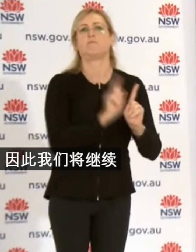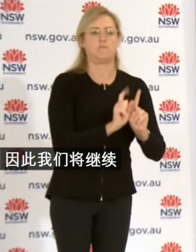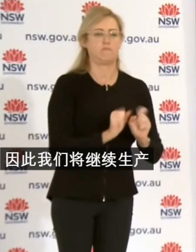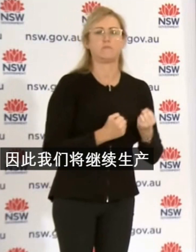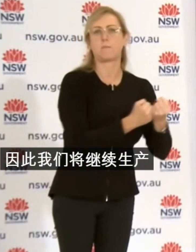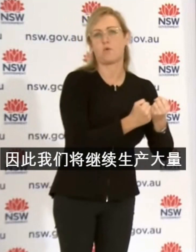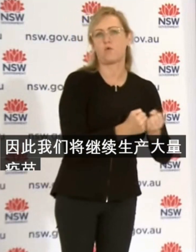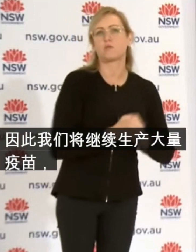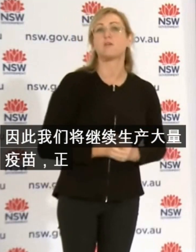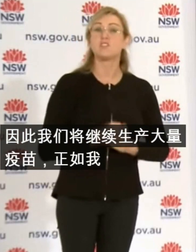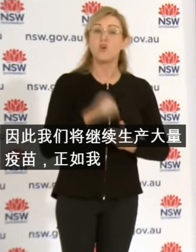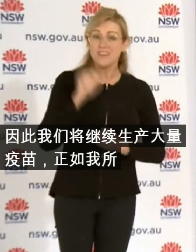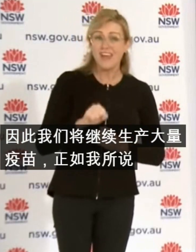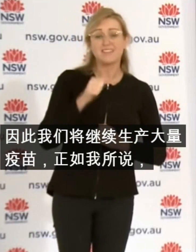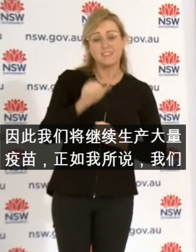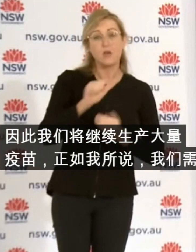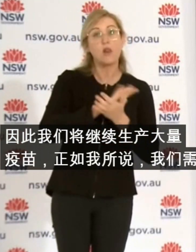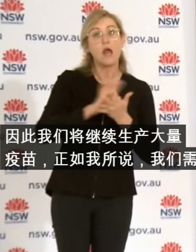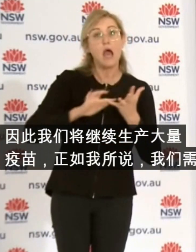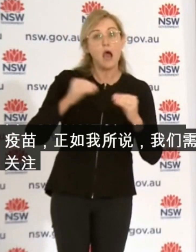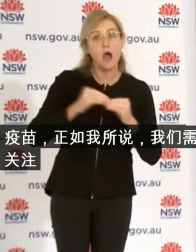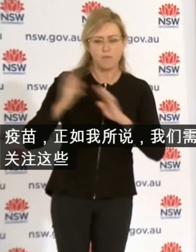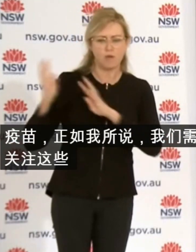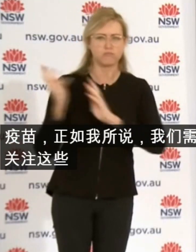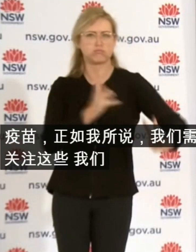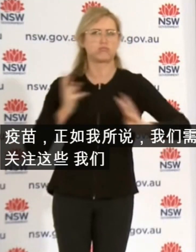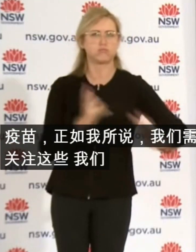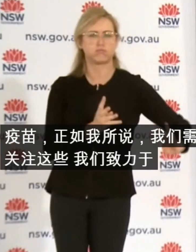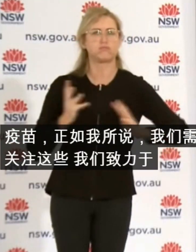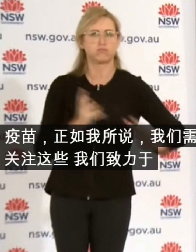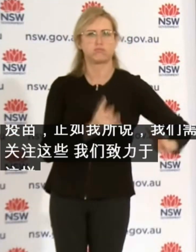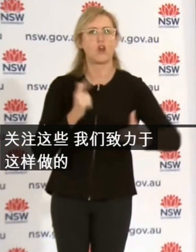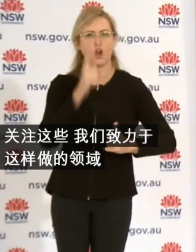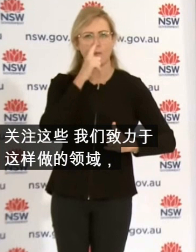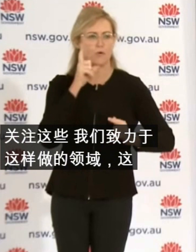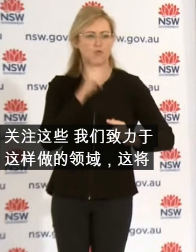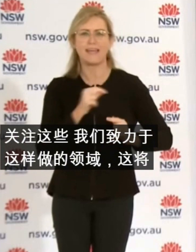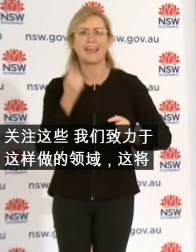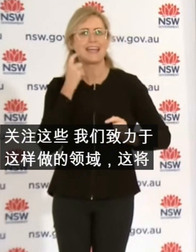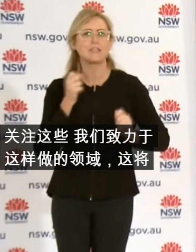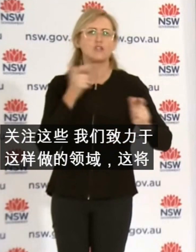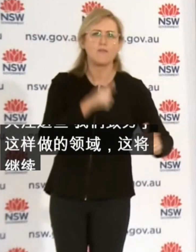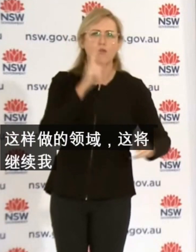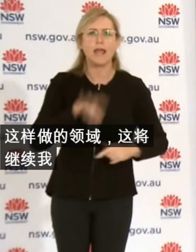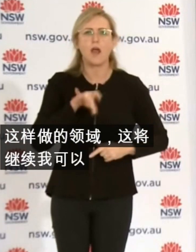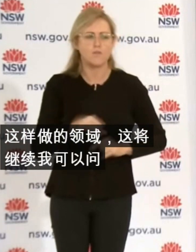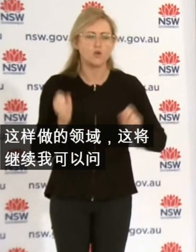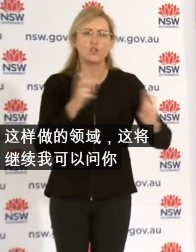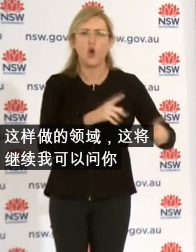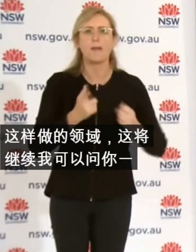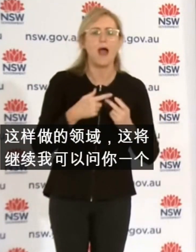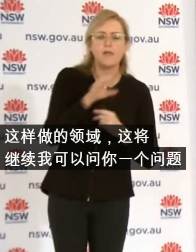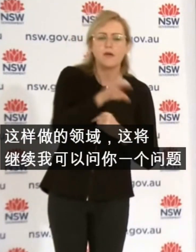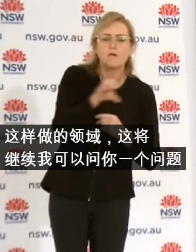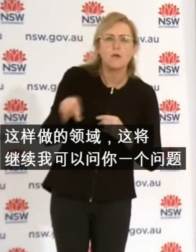continue to do large amounts of vaccines, as I said, we need to really focus in on those areas. We're committed to doing that, and that will continue. Can